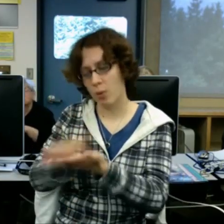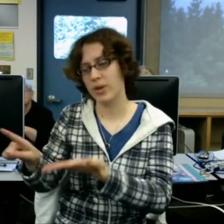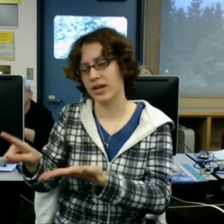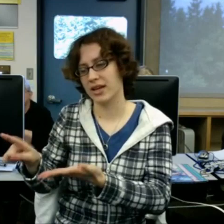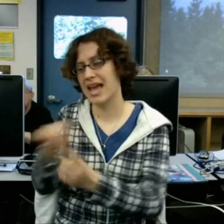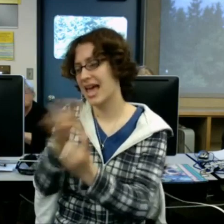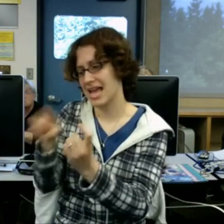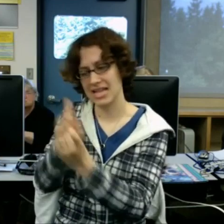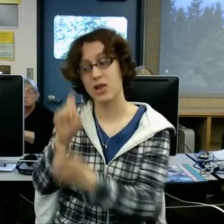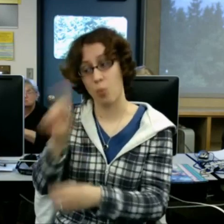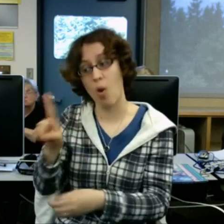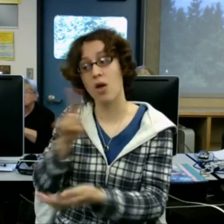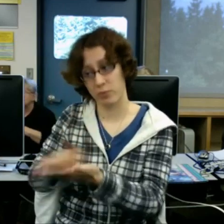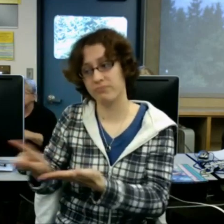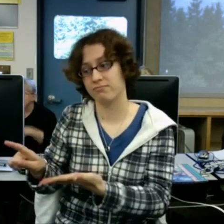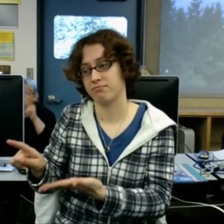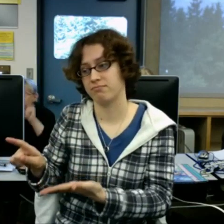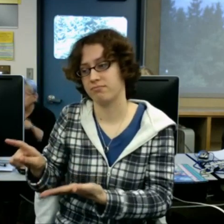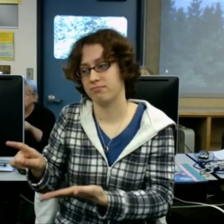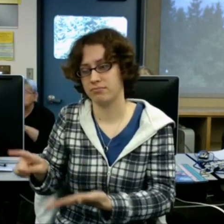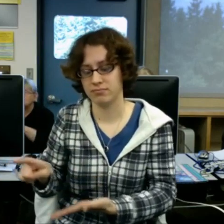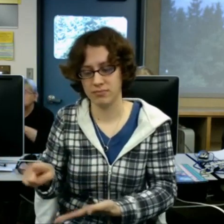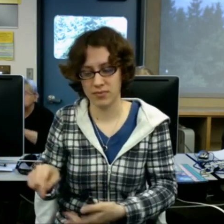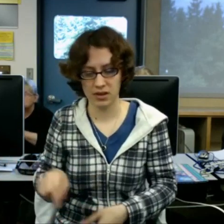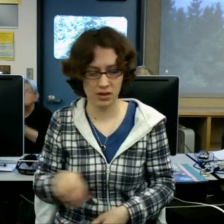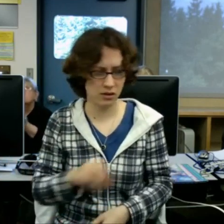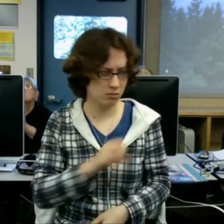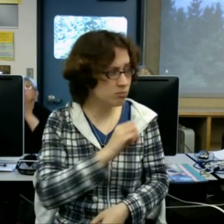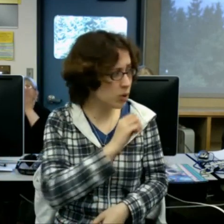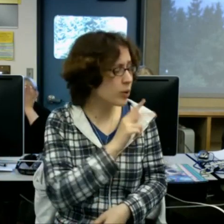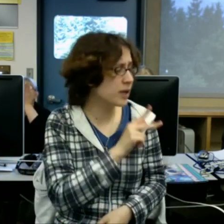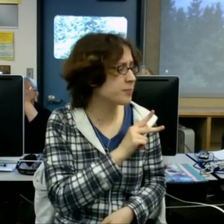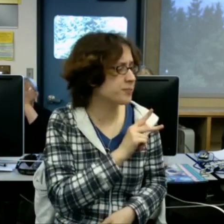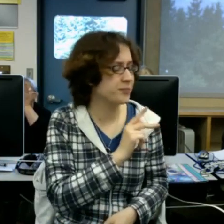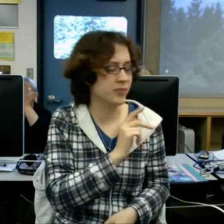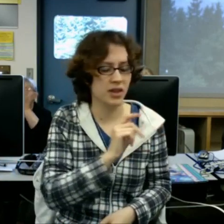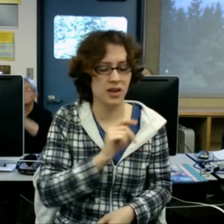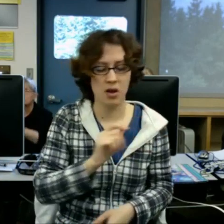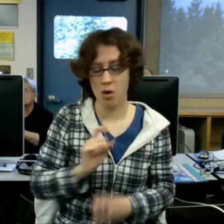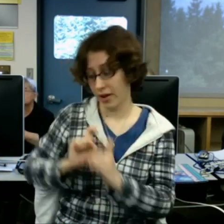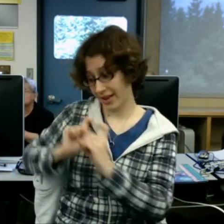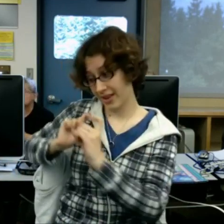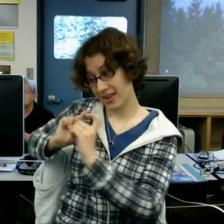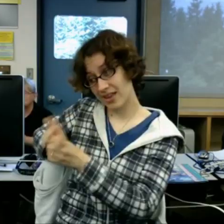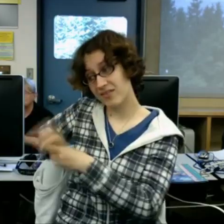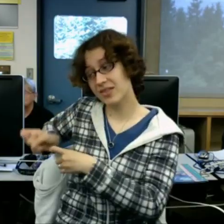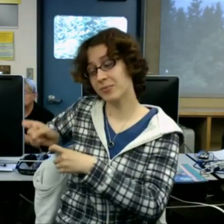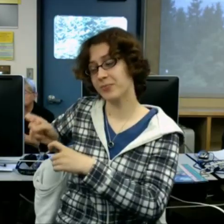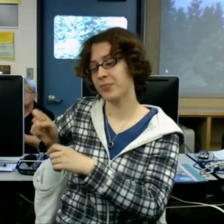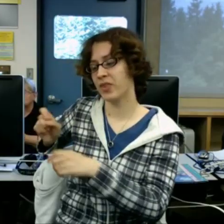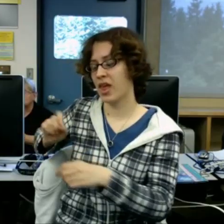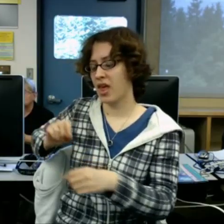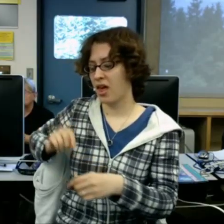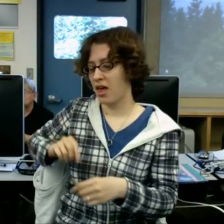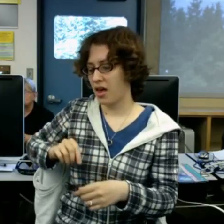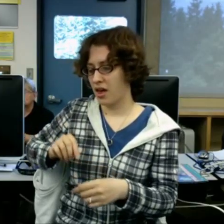week. Exactly 1 week." "Okay," she said. "Oh, here's some gifts," said the